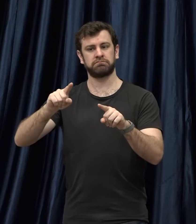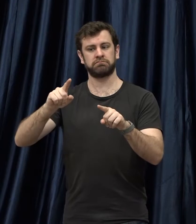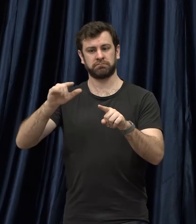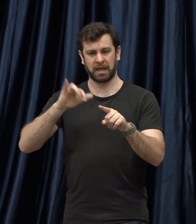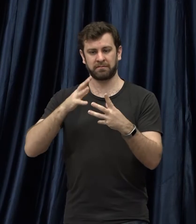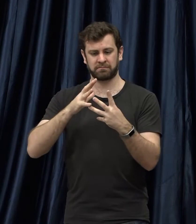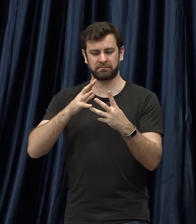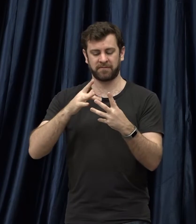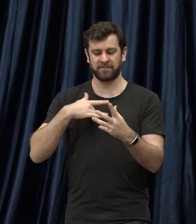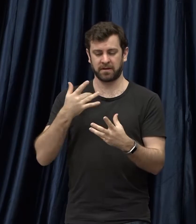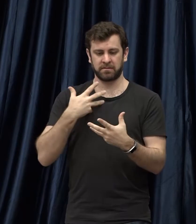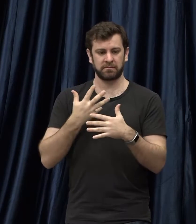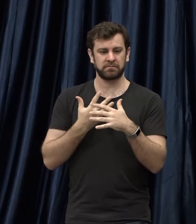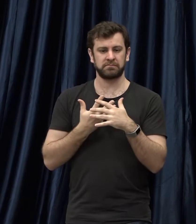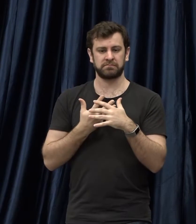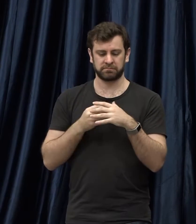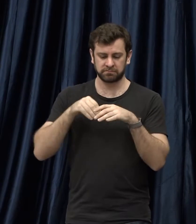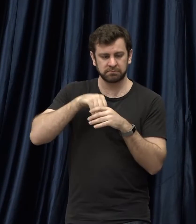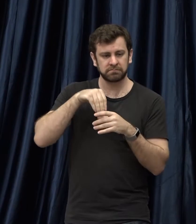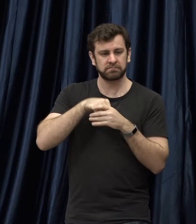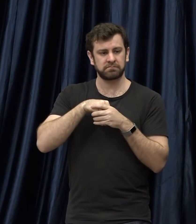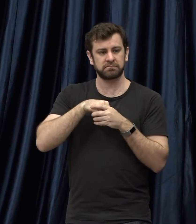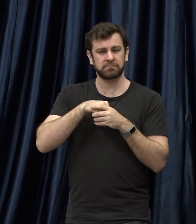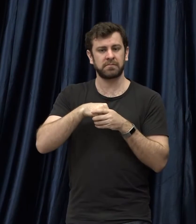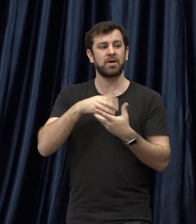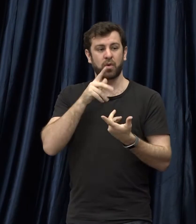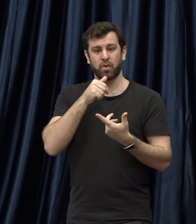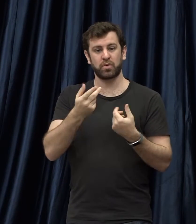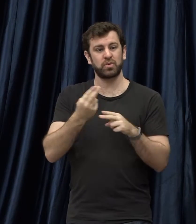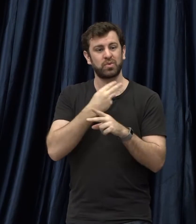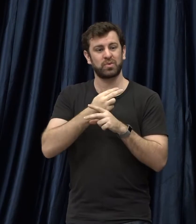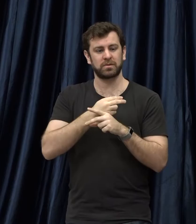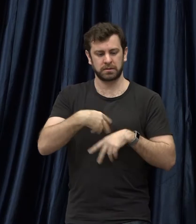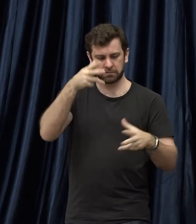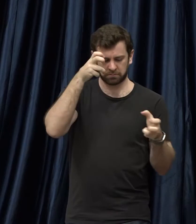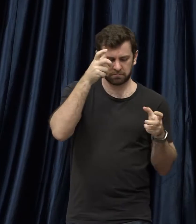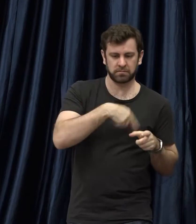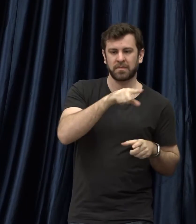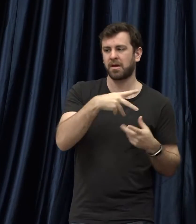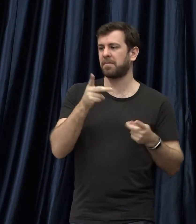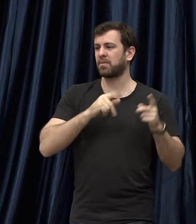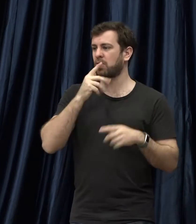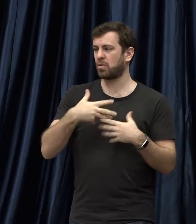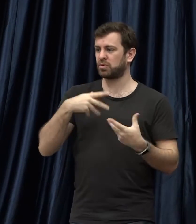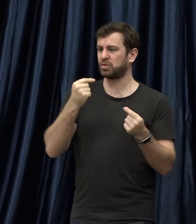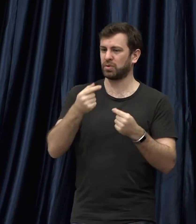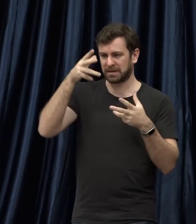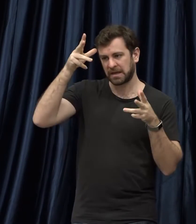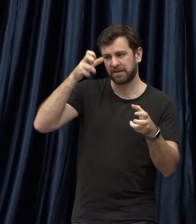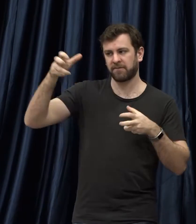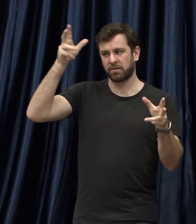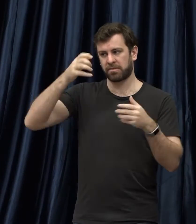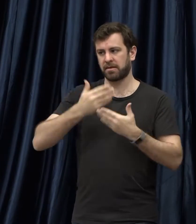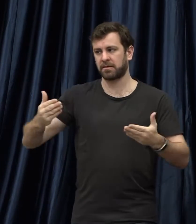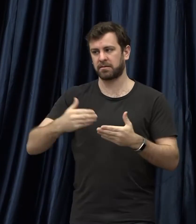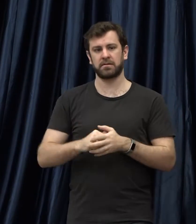is used by the shaitan, wa'iyadu billah, and the forces of evil And Allah subhanahu wa ta'ala, in